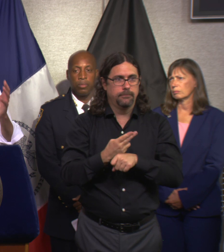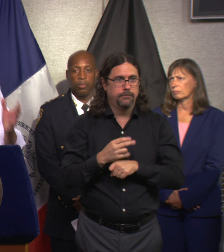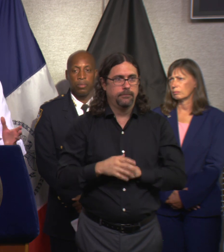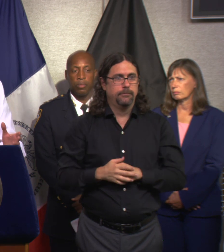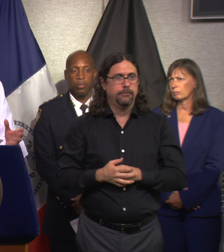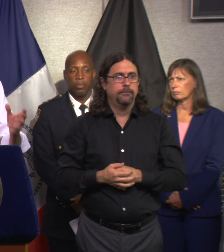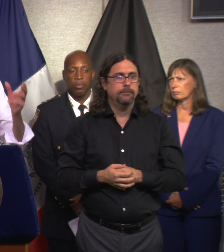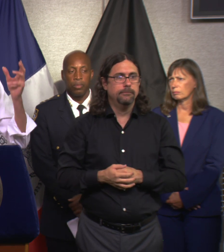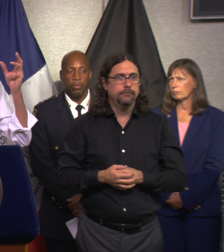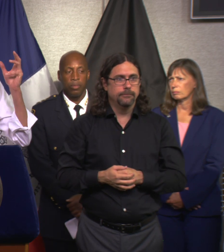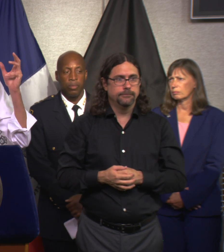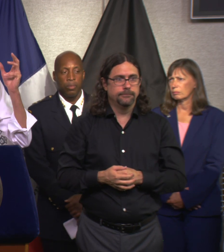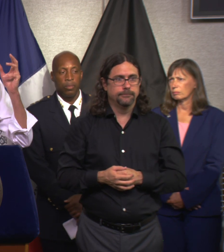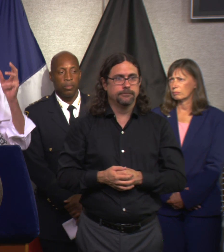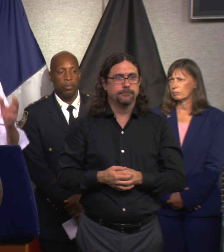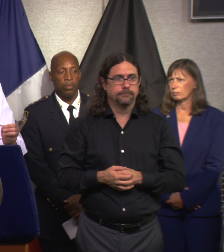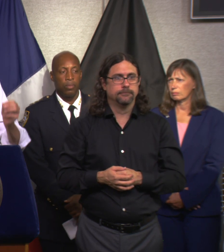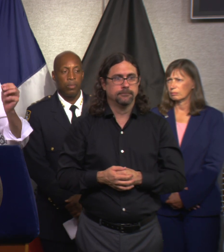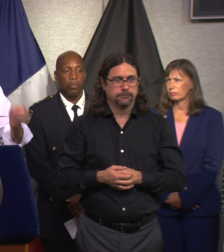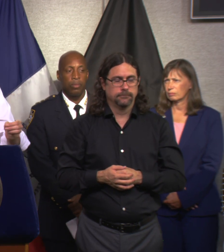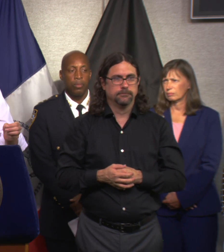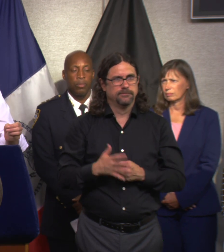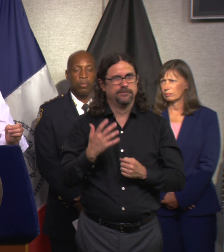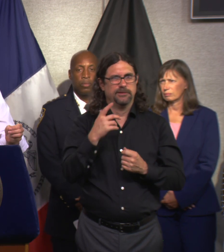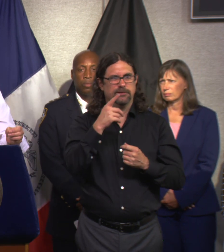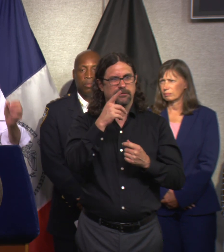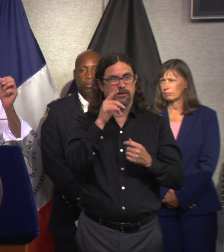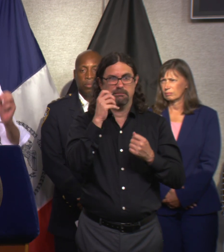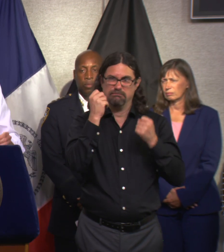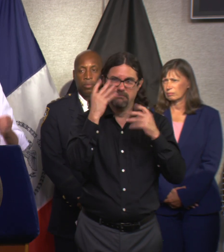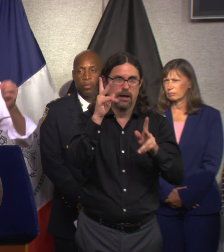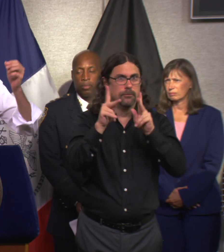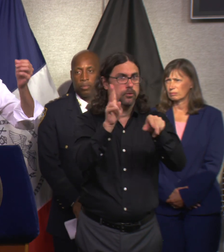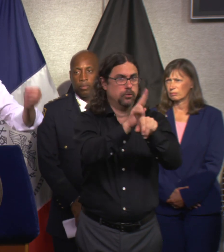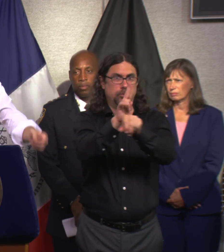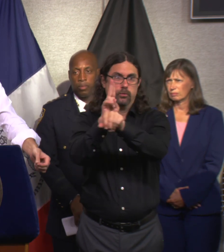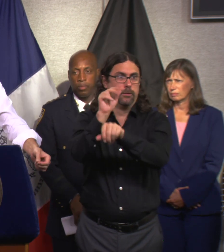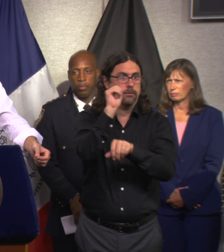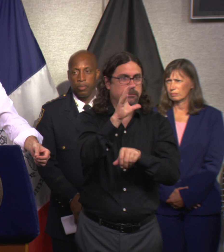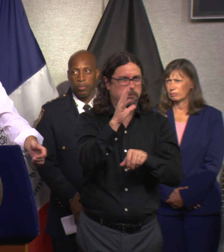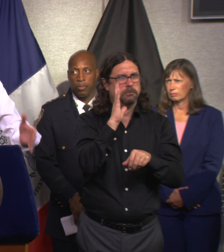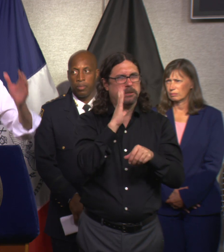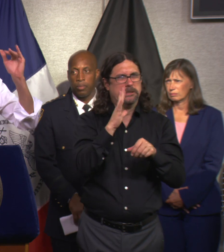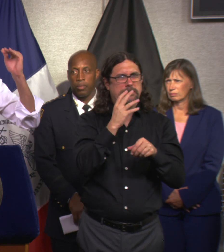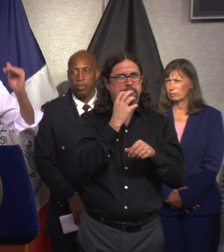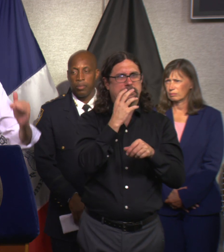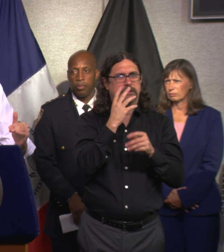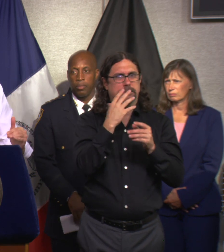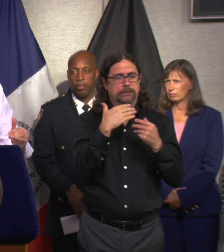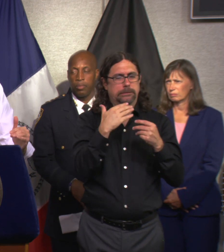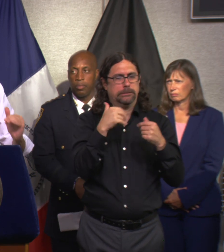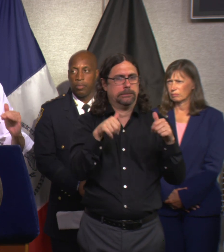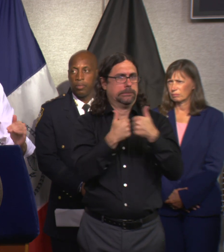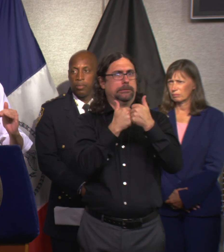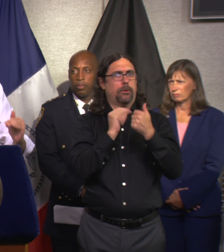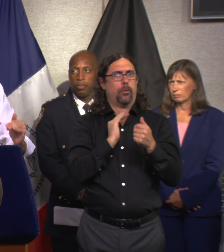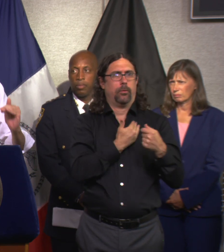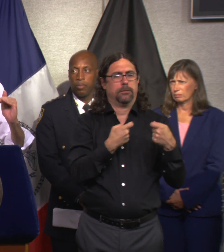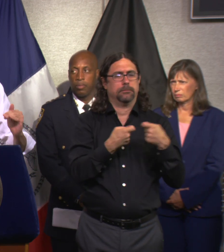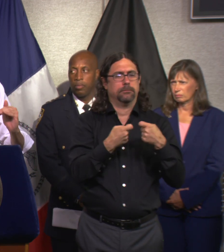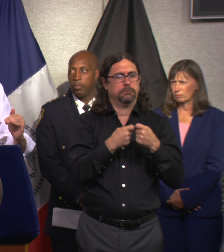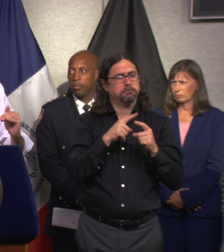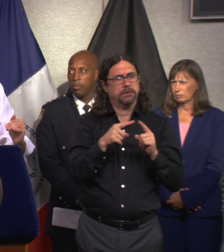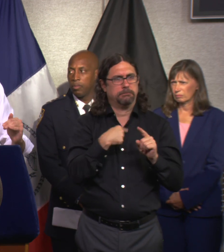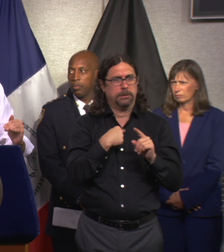because ironically, it is a summer weekend when so many people are out of the city, the demand in the city should go